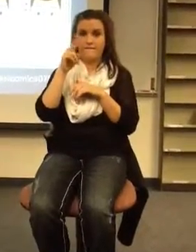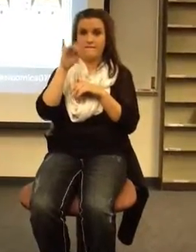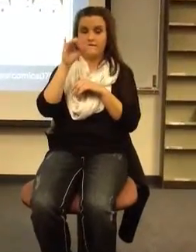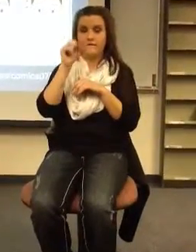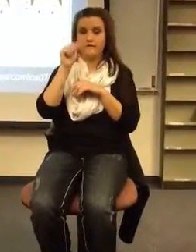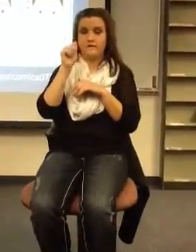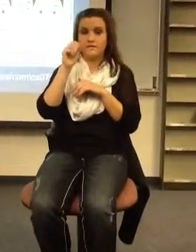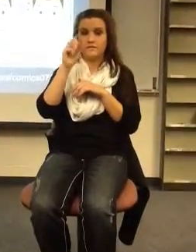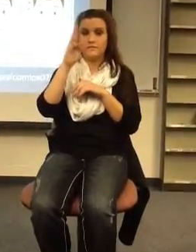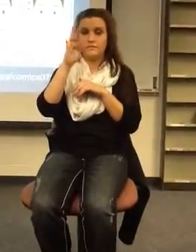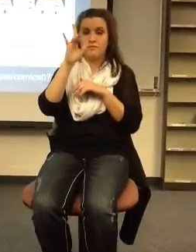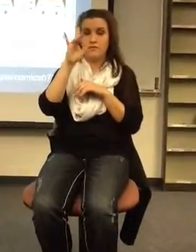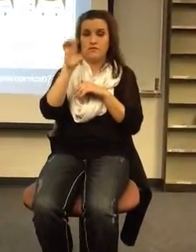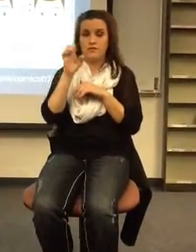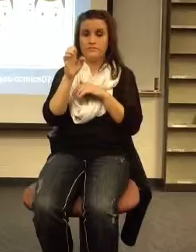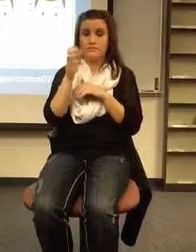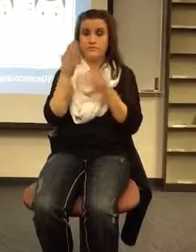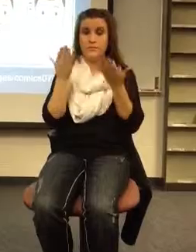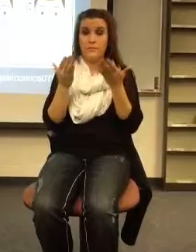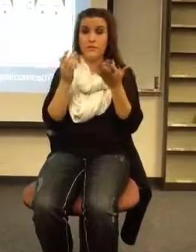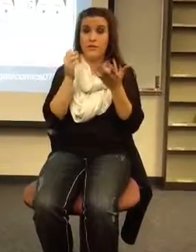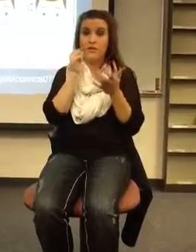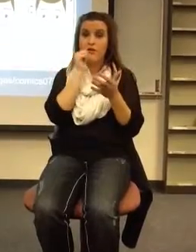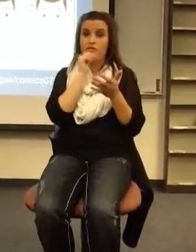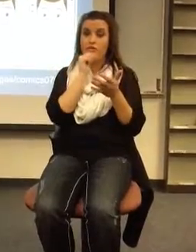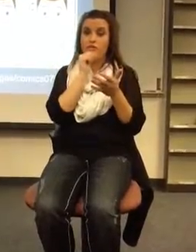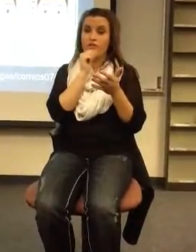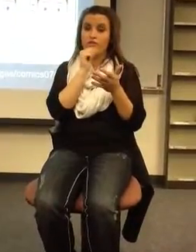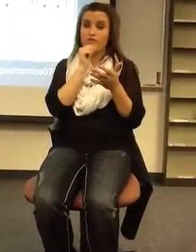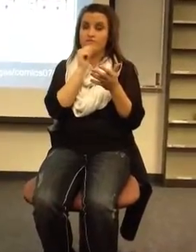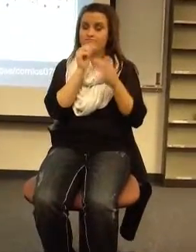Maybe a girl has just turned him down for a date.